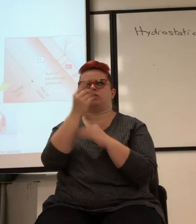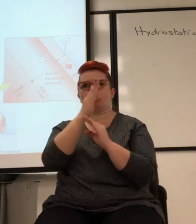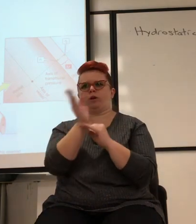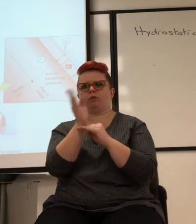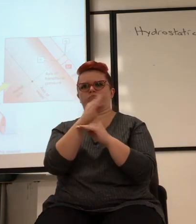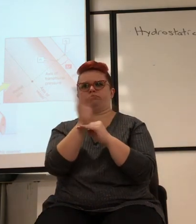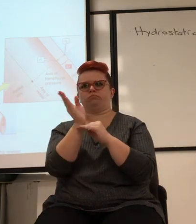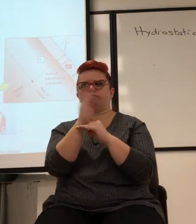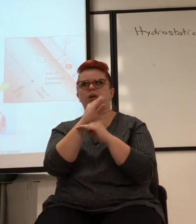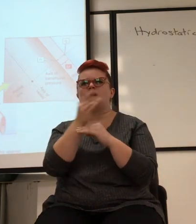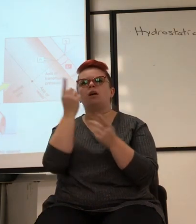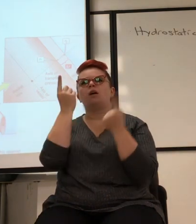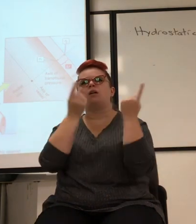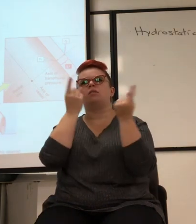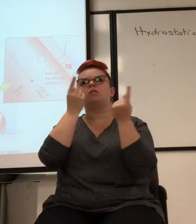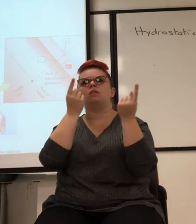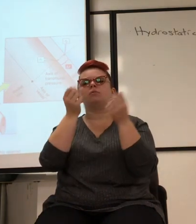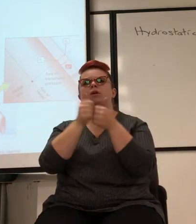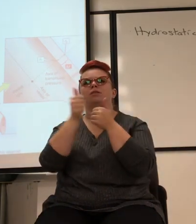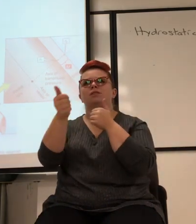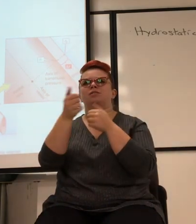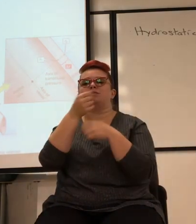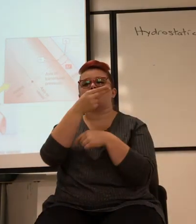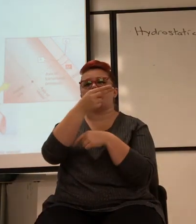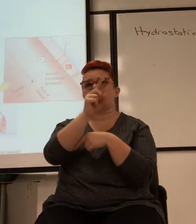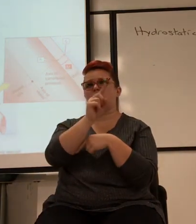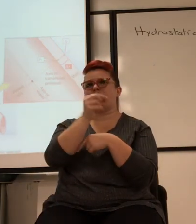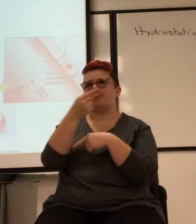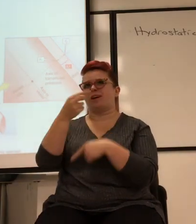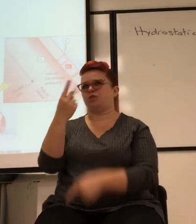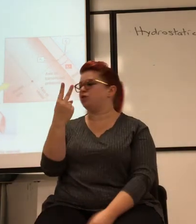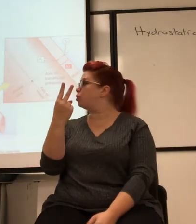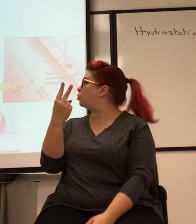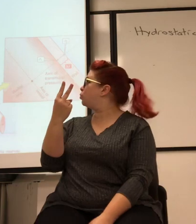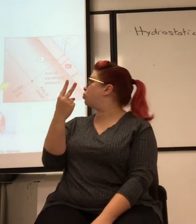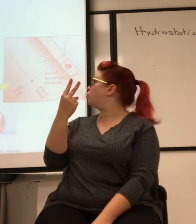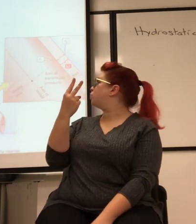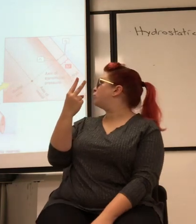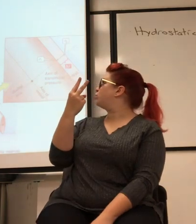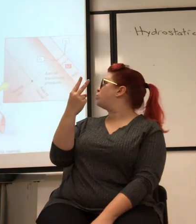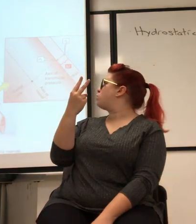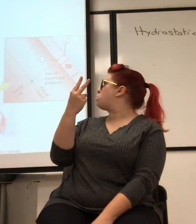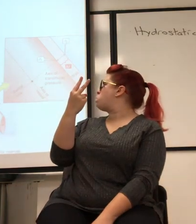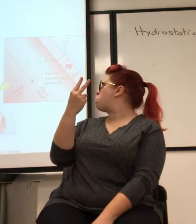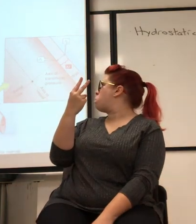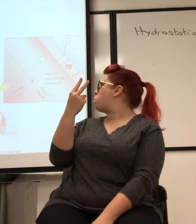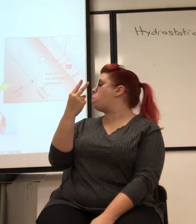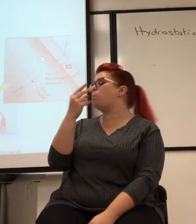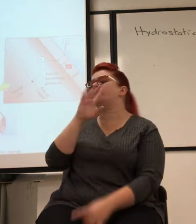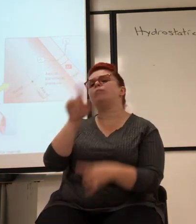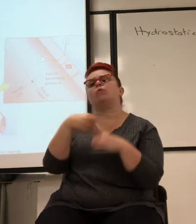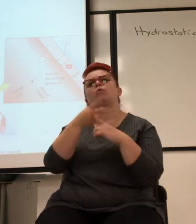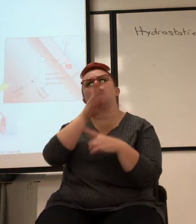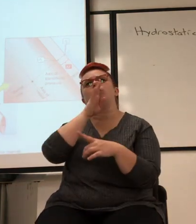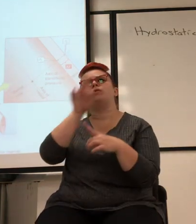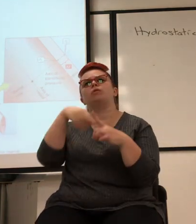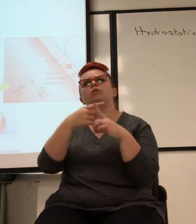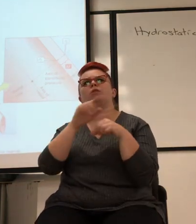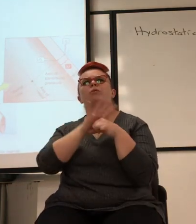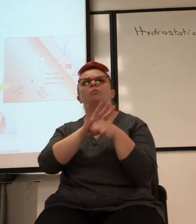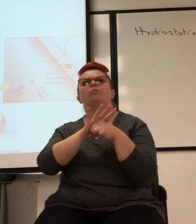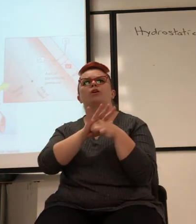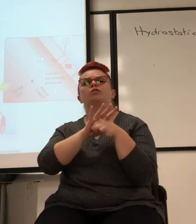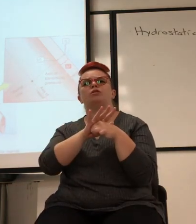consider the distance between H1 and H2. Let me say this, whenever you talk about pressure, you're